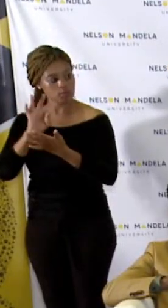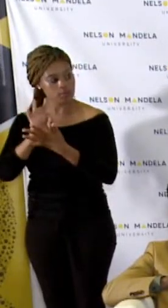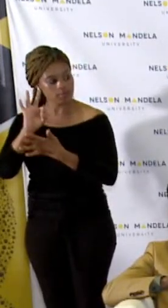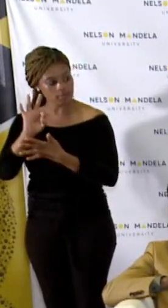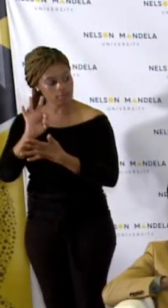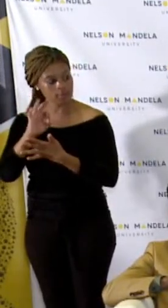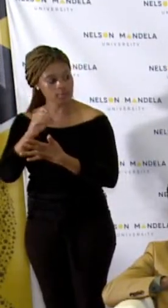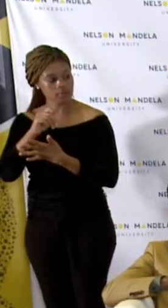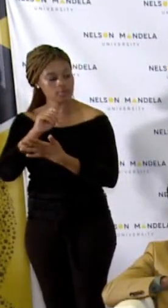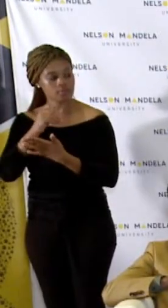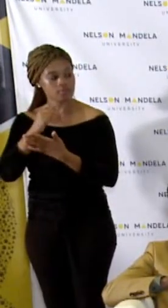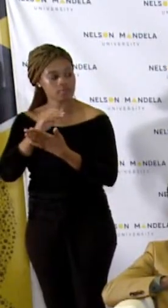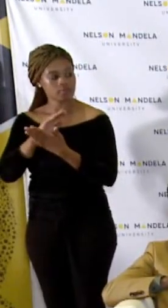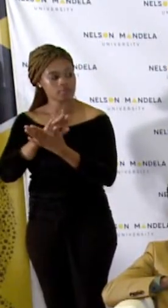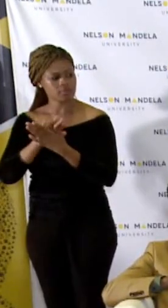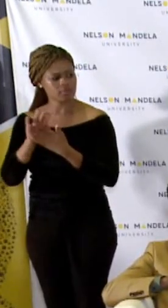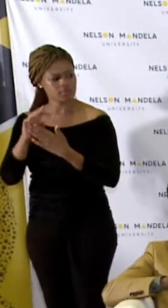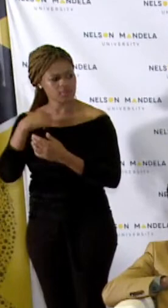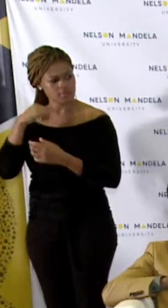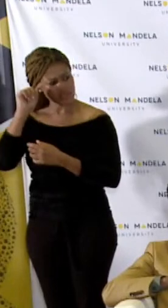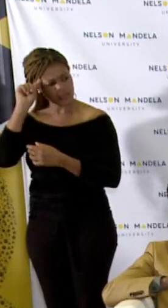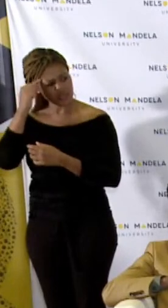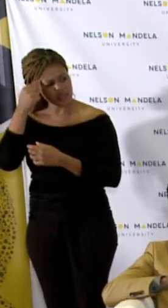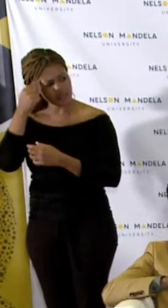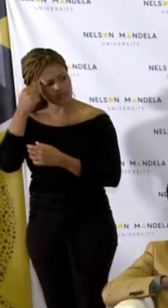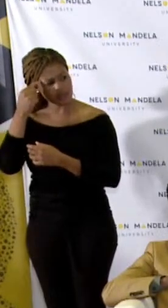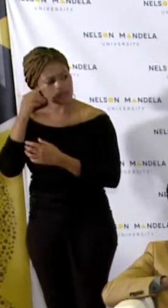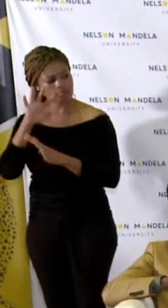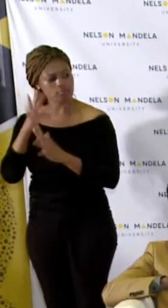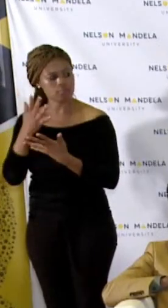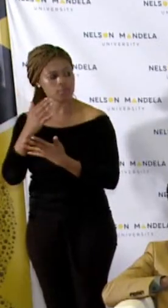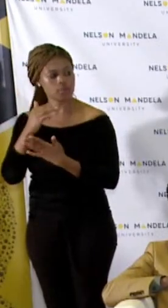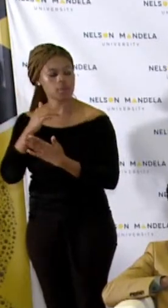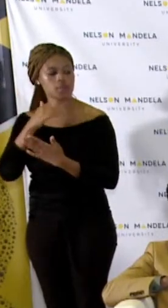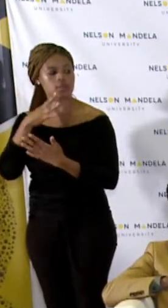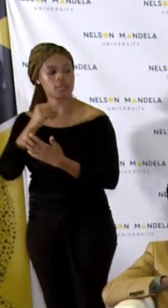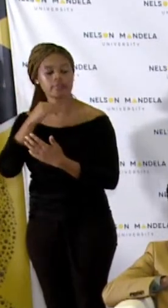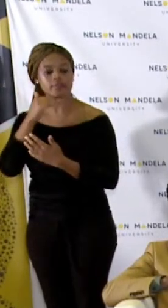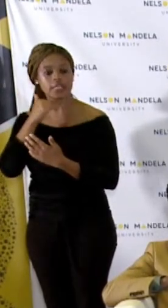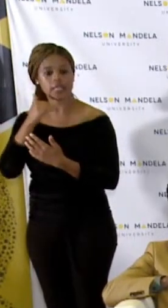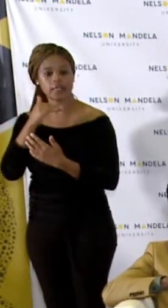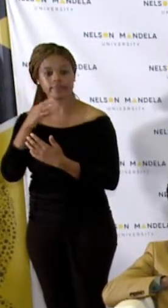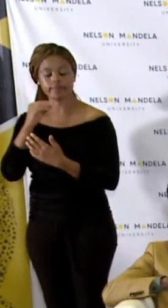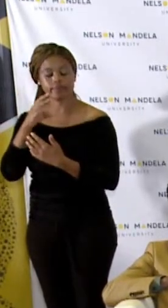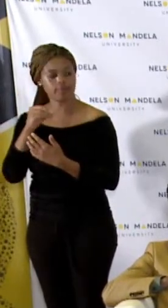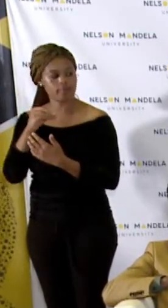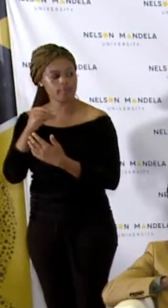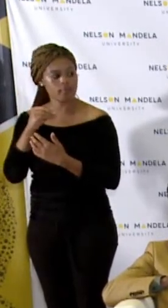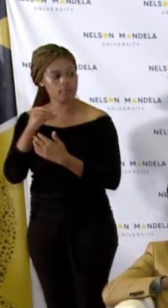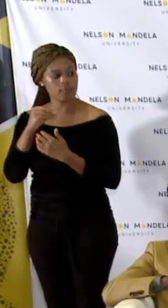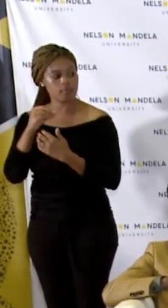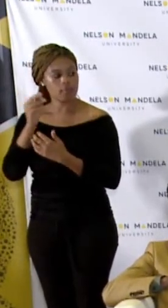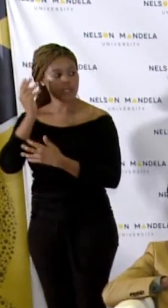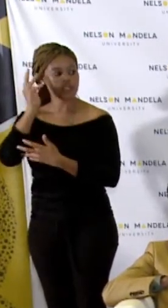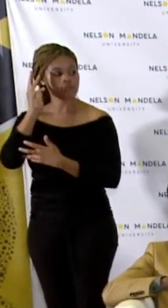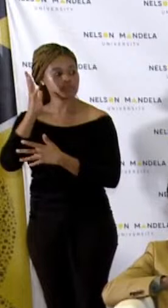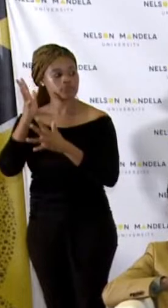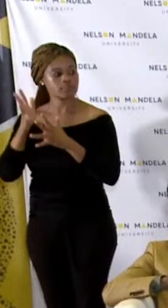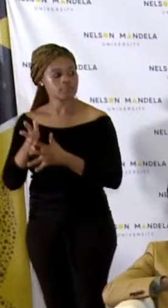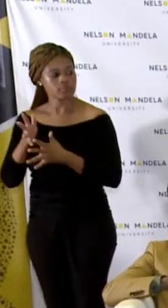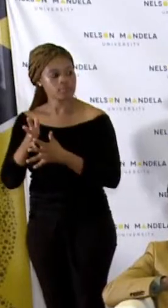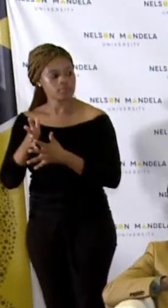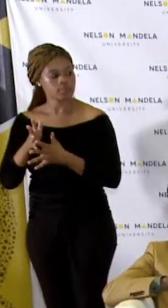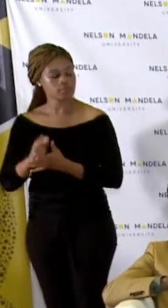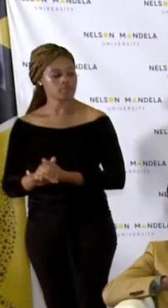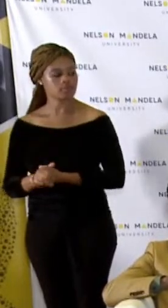One of its excuses was, I think you recall, they didn't have enough Burmese speakers on their moderating policies. Sorry, to look